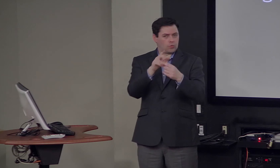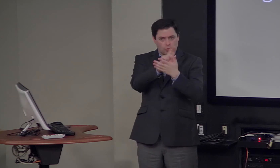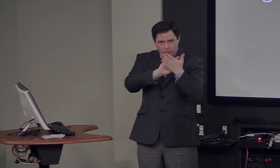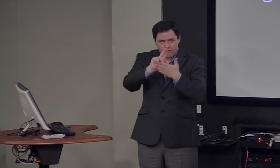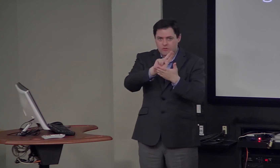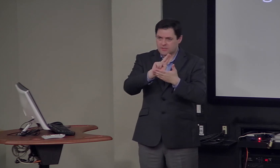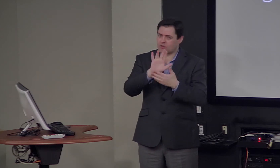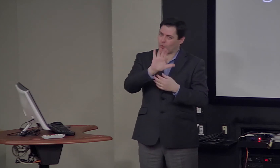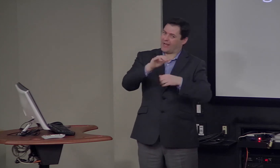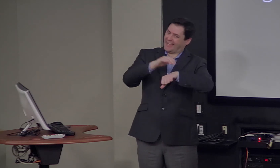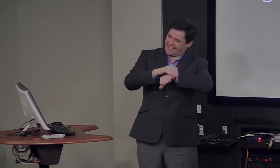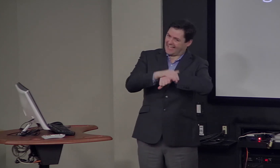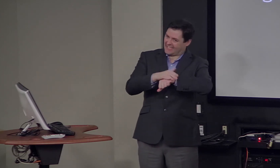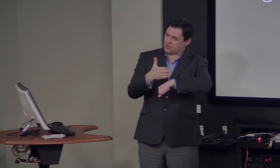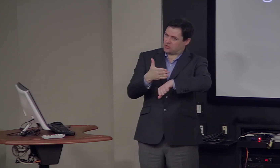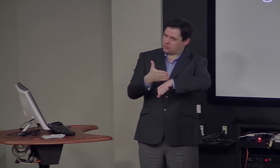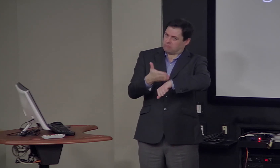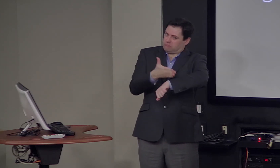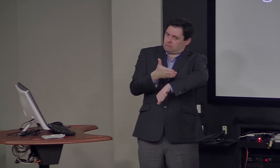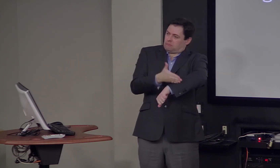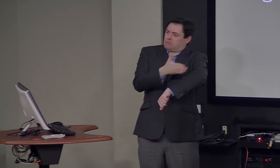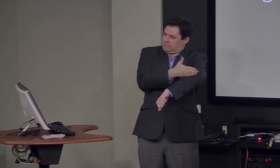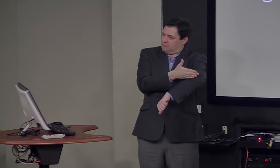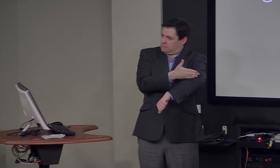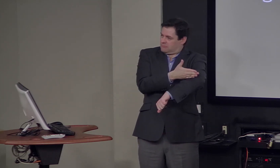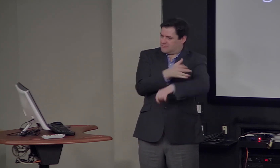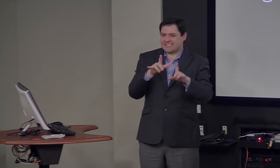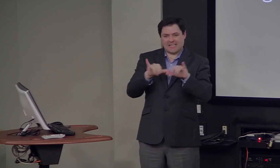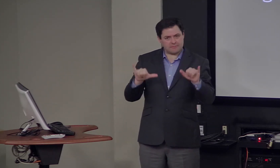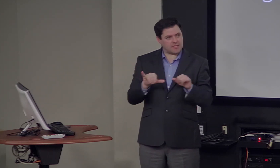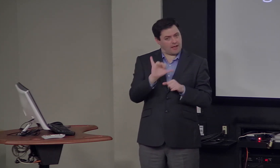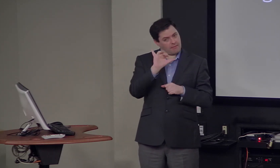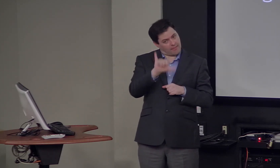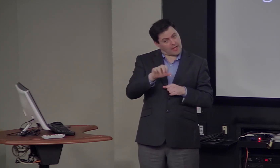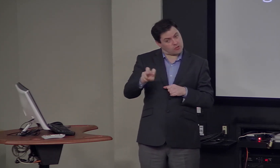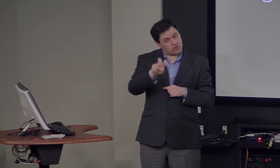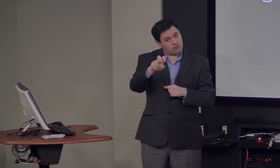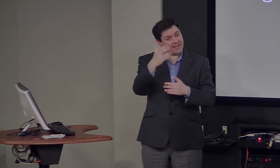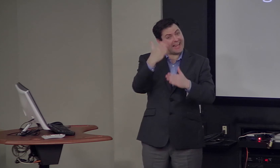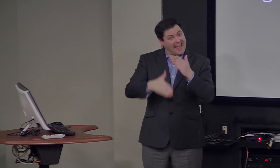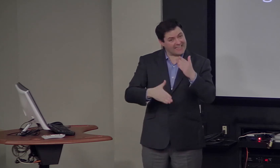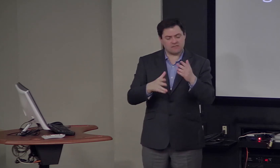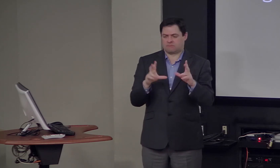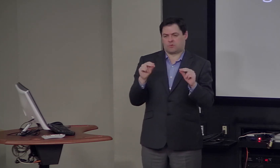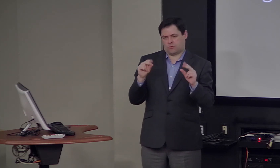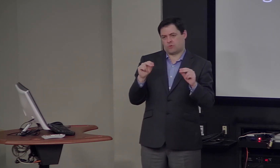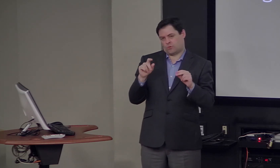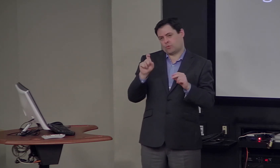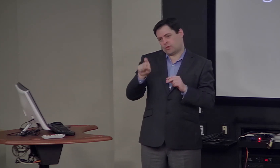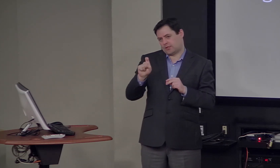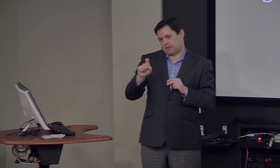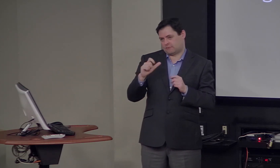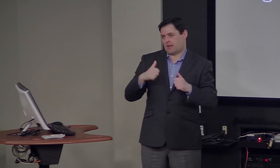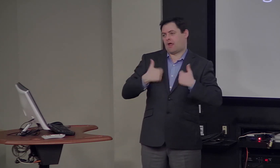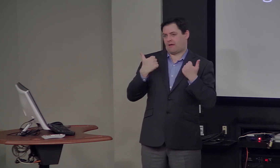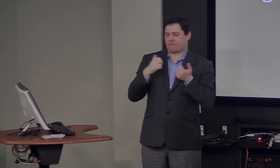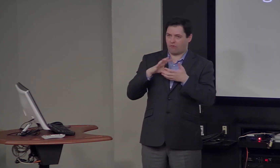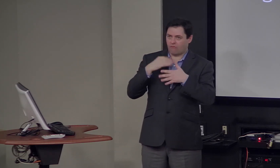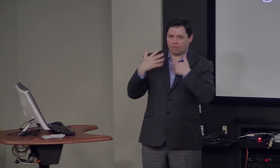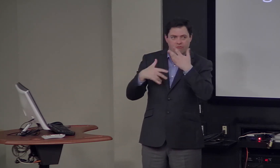And we also understand that individuals must have within mind that their English will continue to learn or to improve as they go